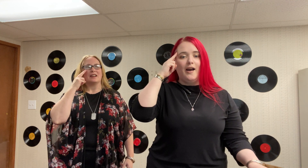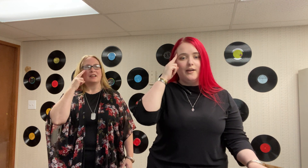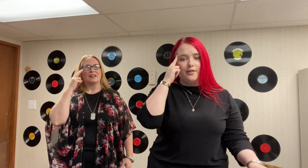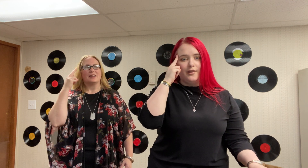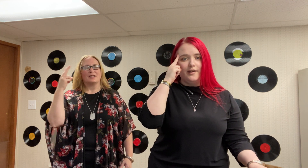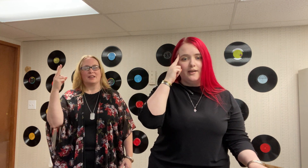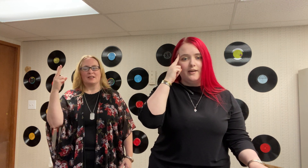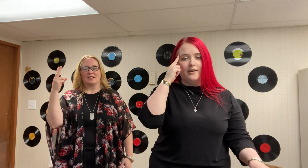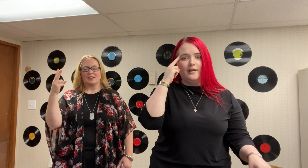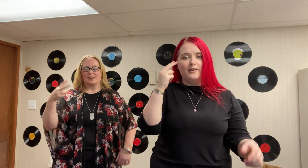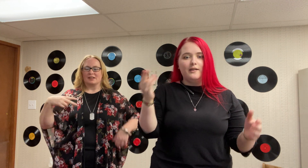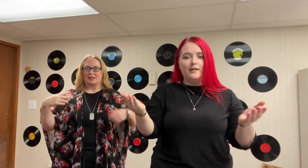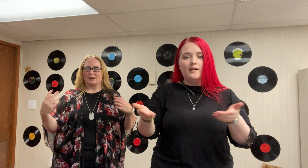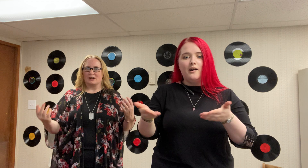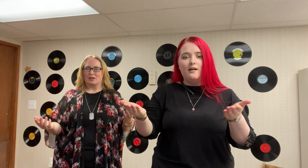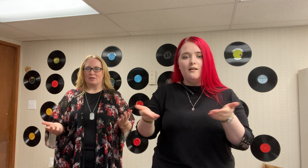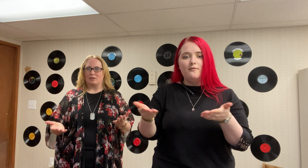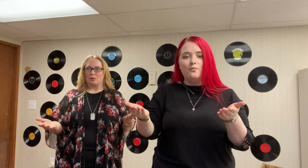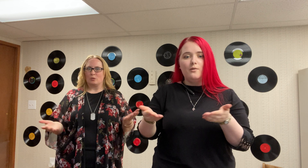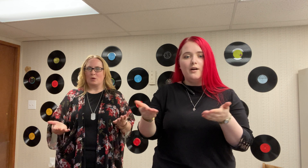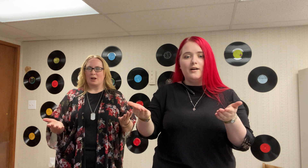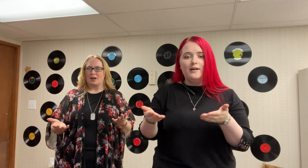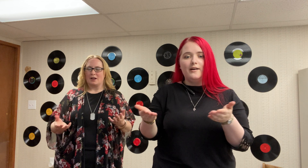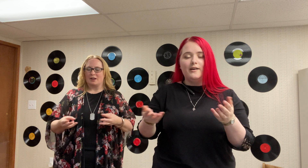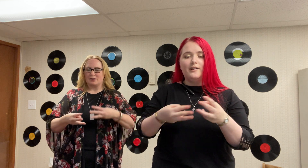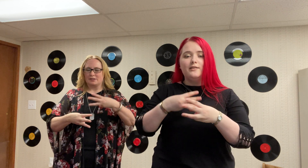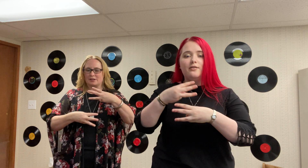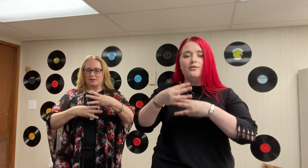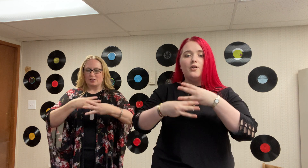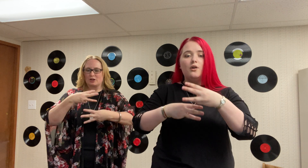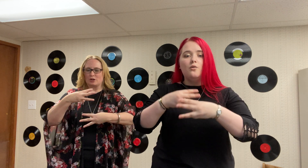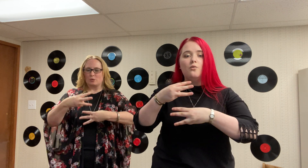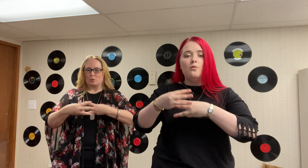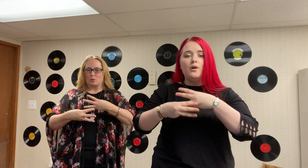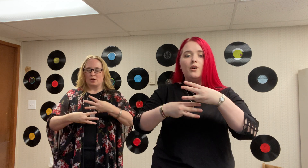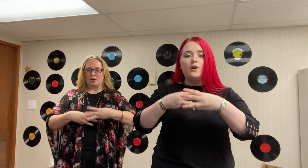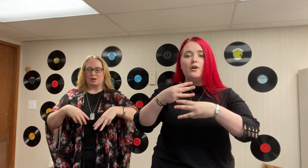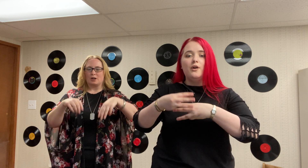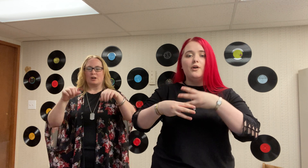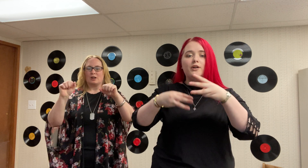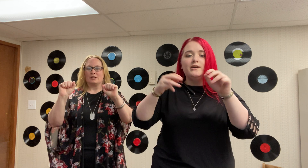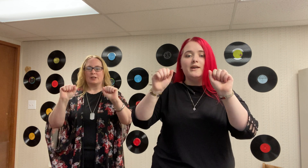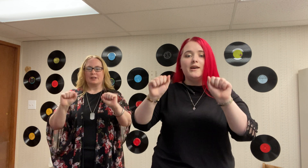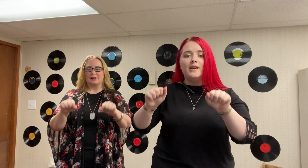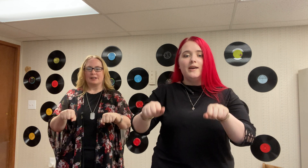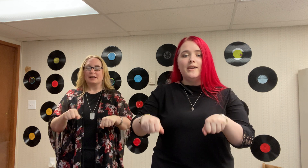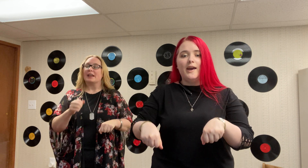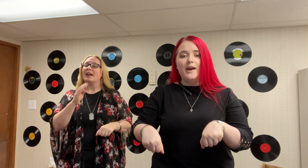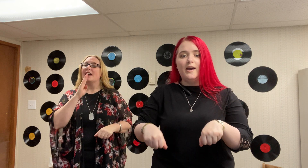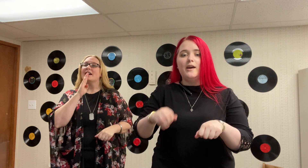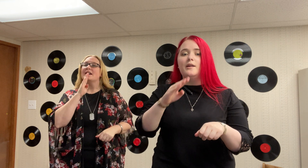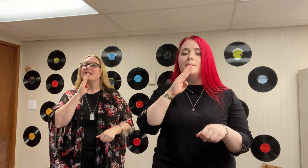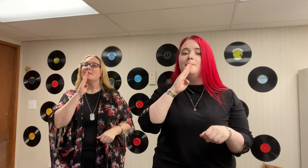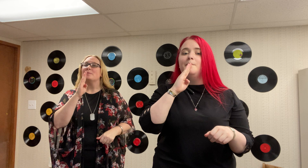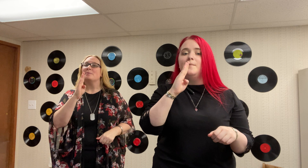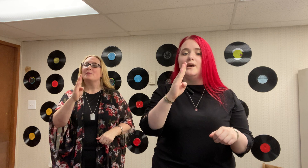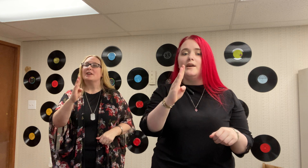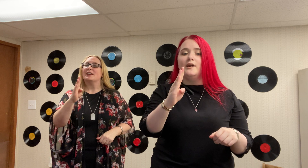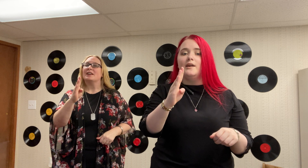I think of what the world can